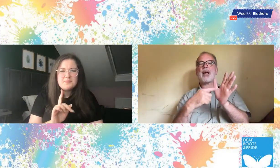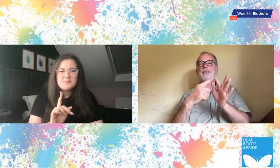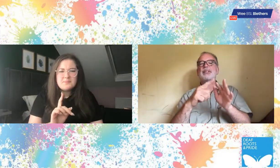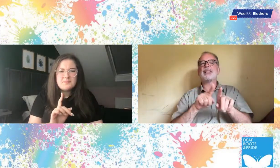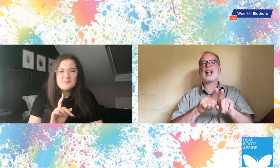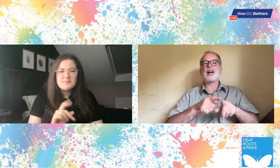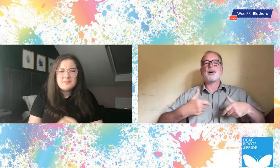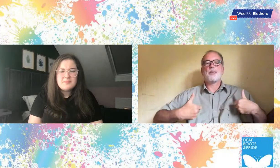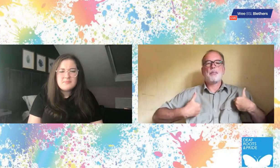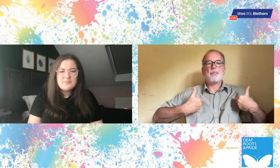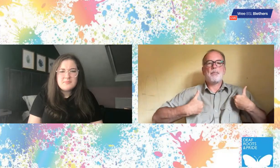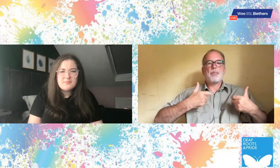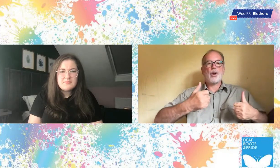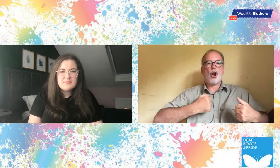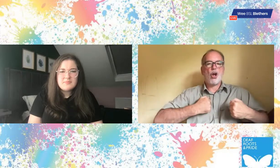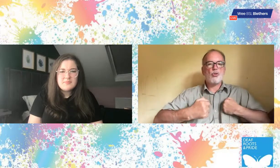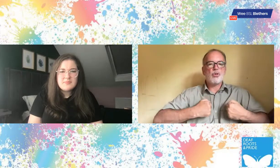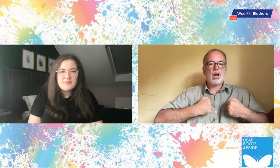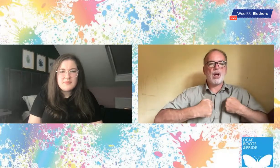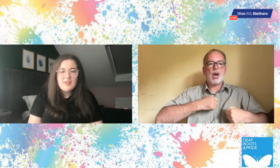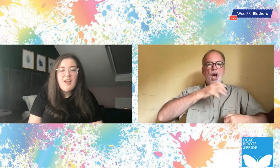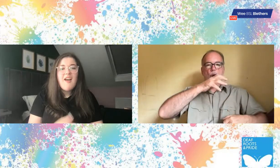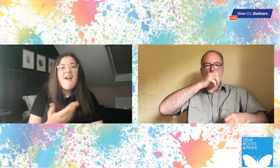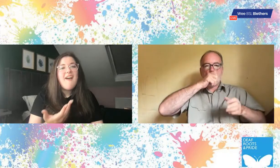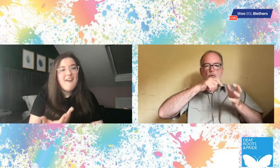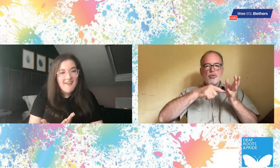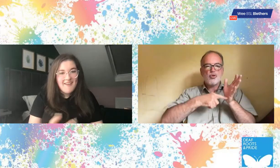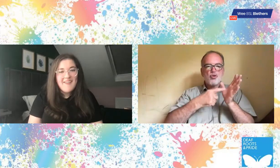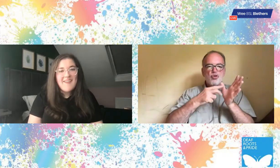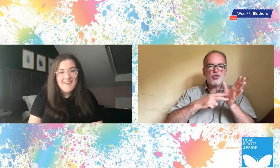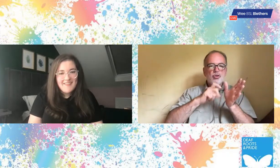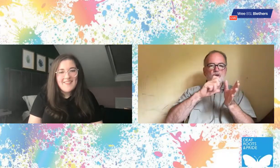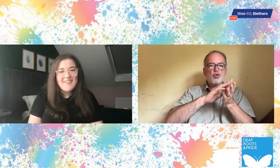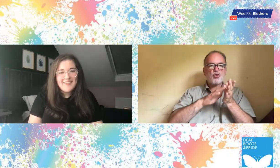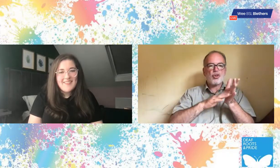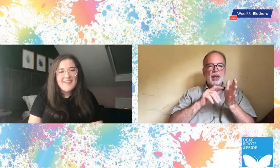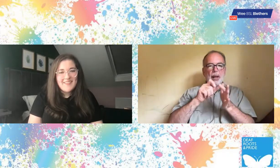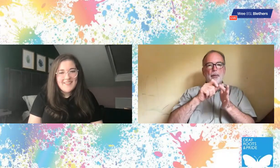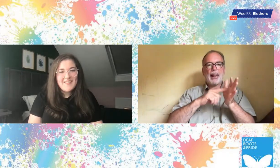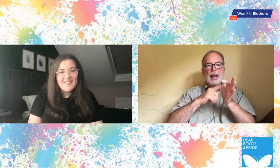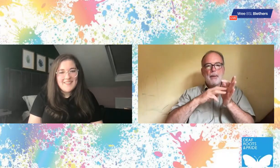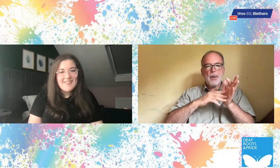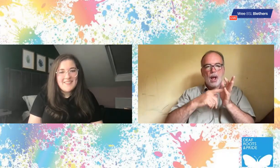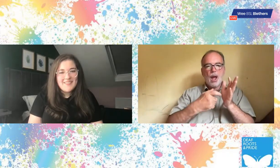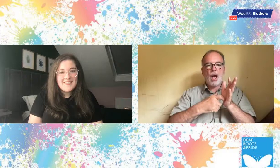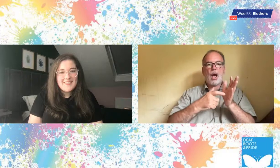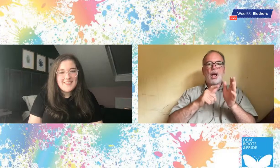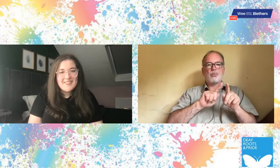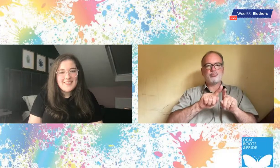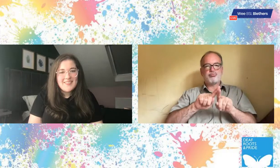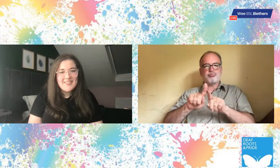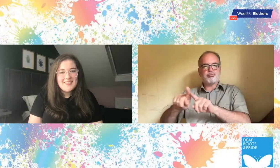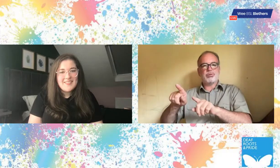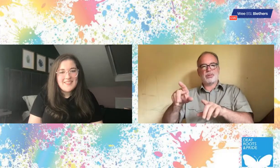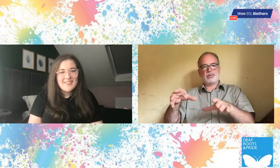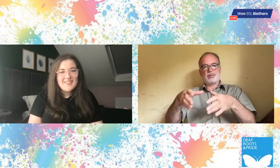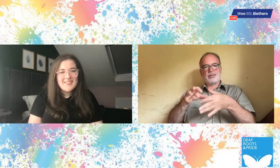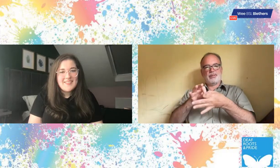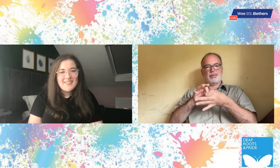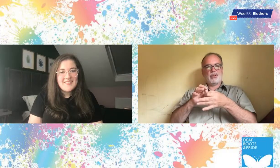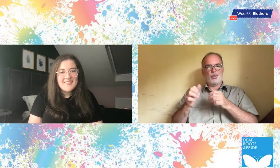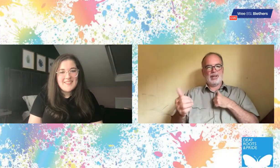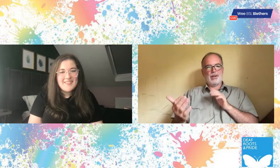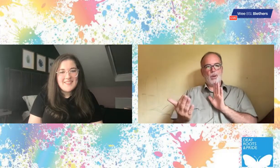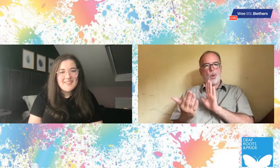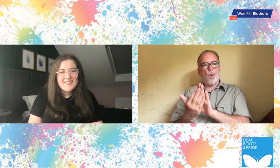close. Primates, sorry, like monkeys and gorillas, orangutans, you know,